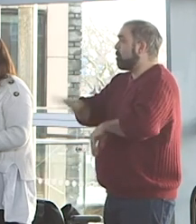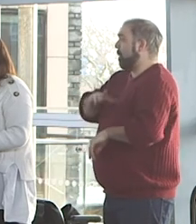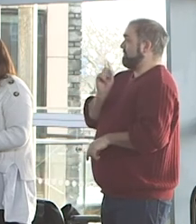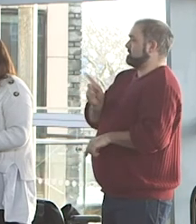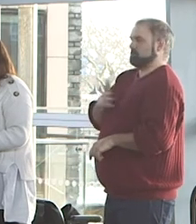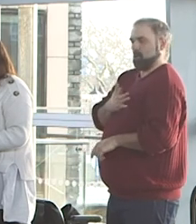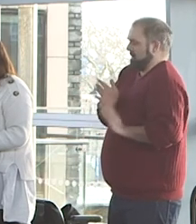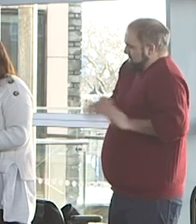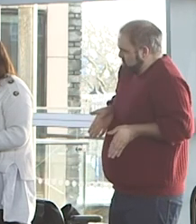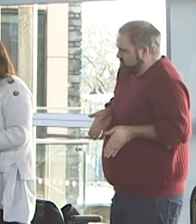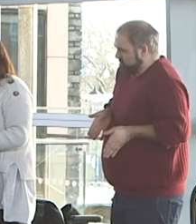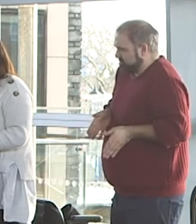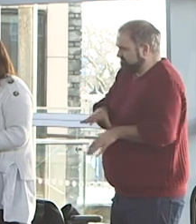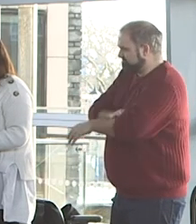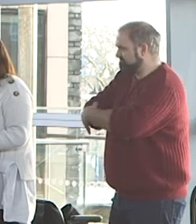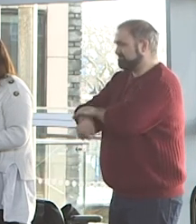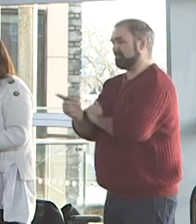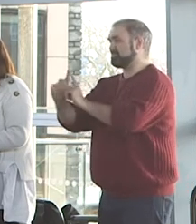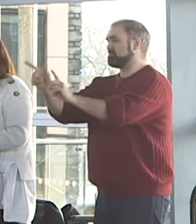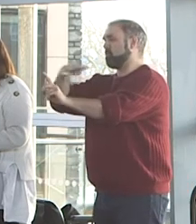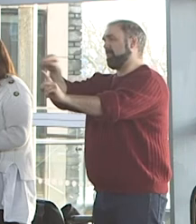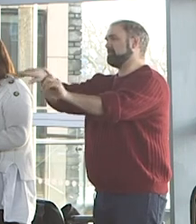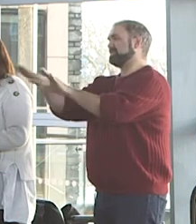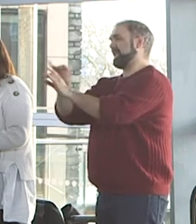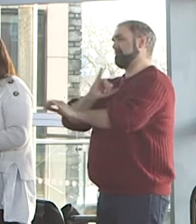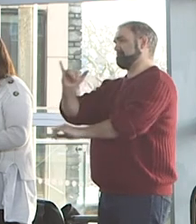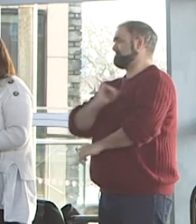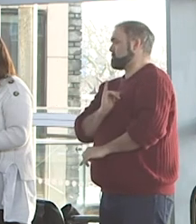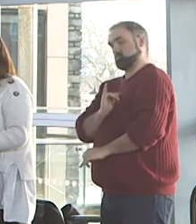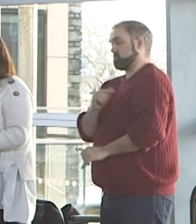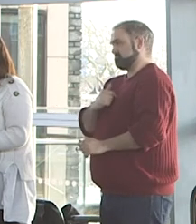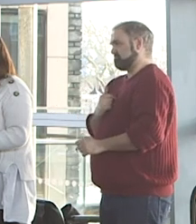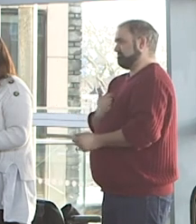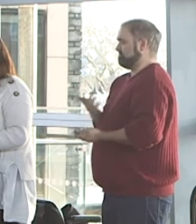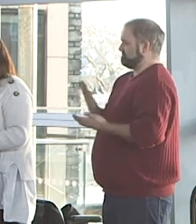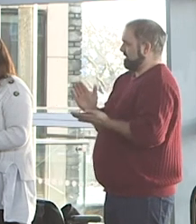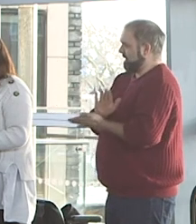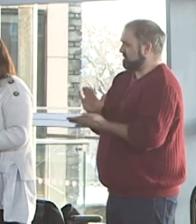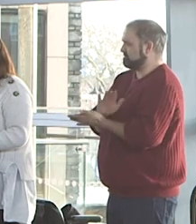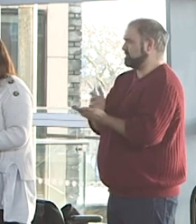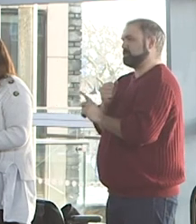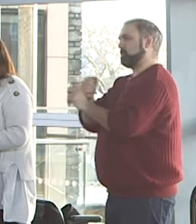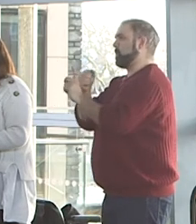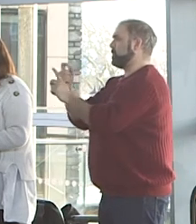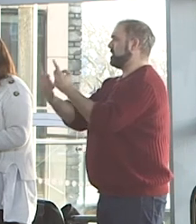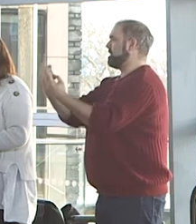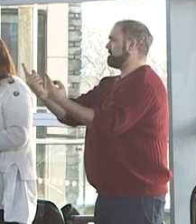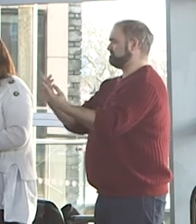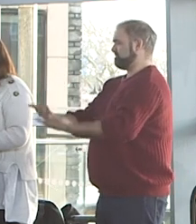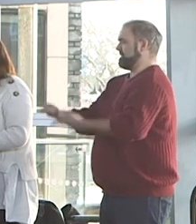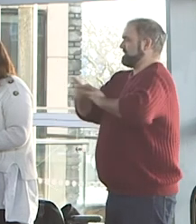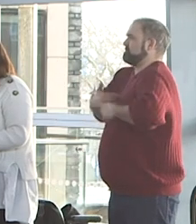because I had to. I don't want other people to go through what I've been through. I enjoy being present and support others. It gives me